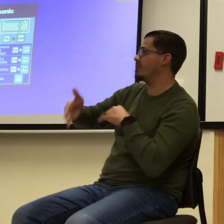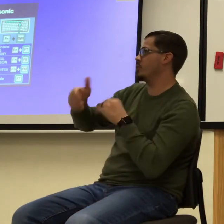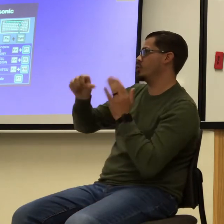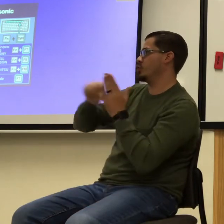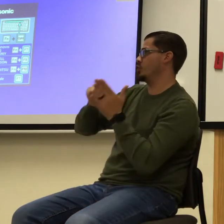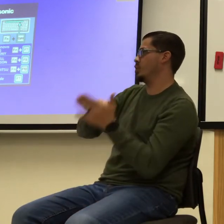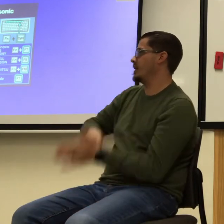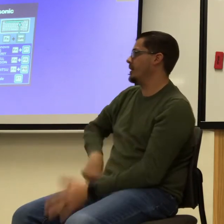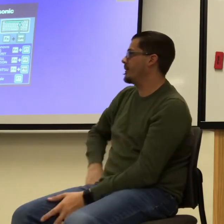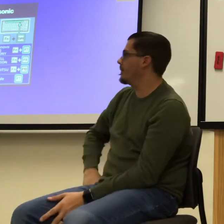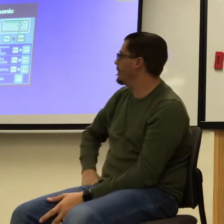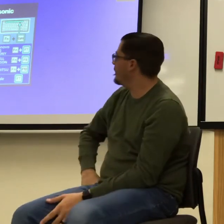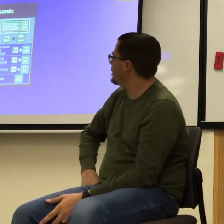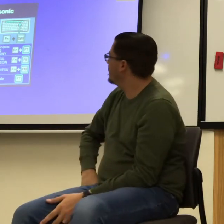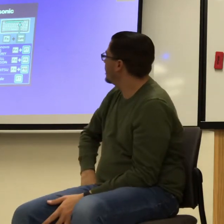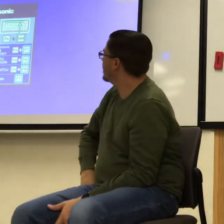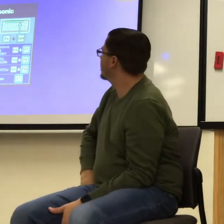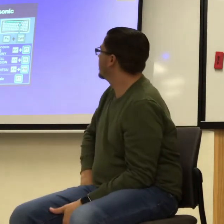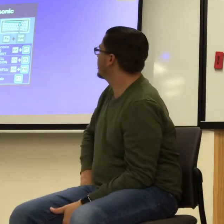improvement.